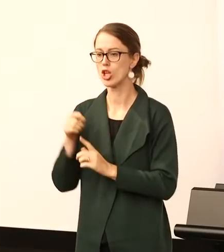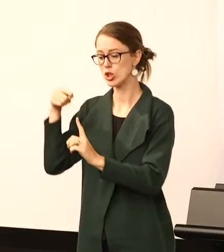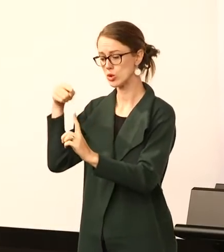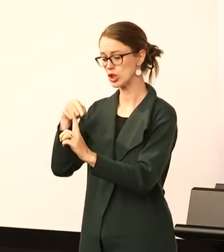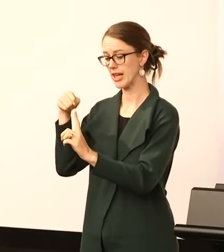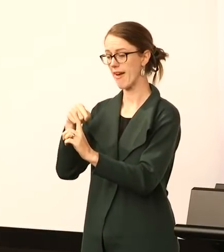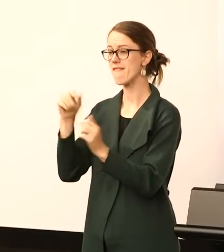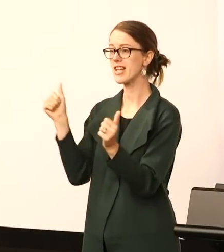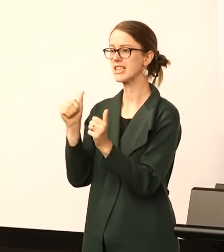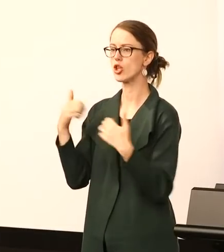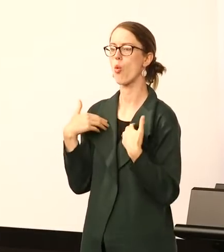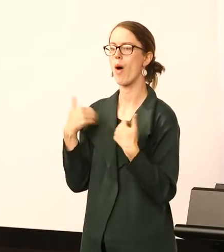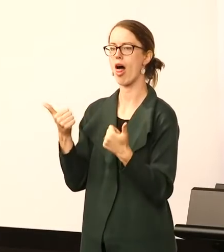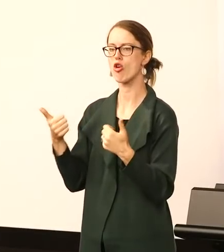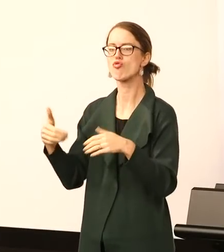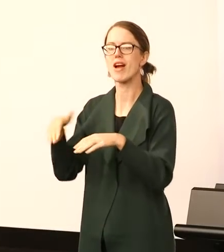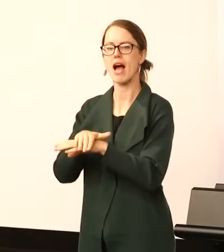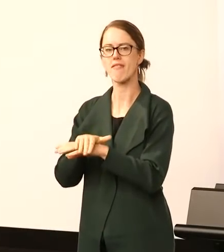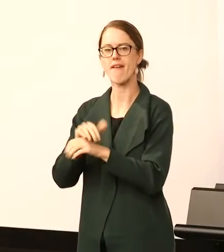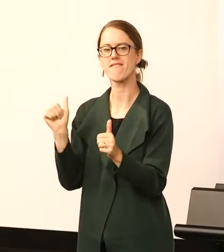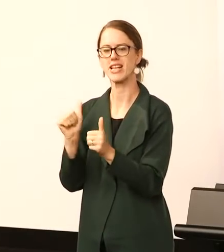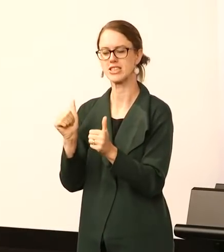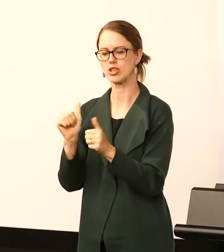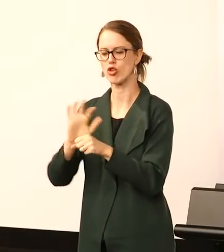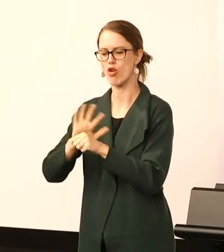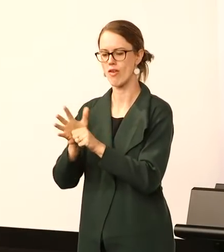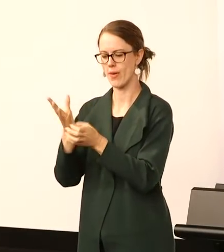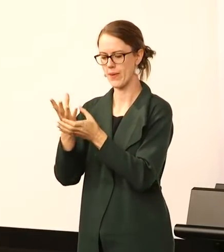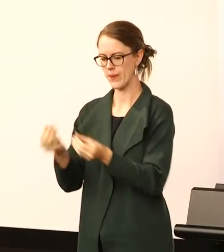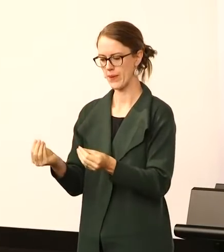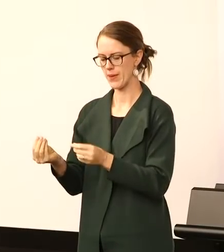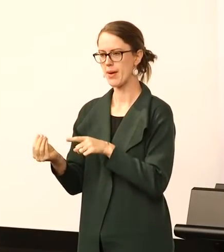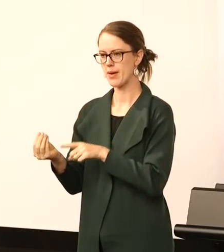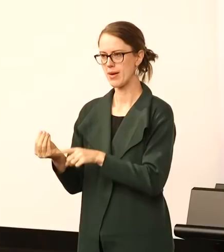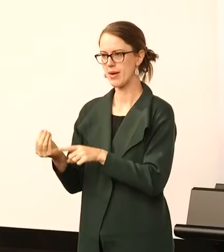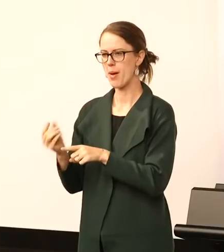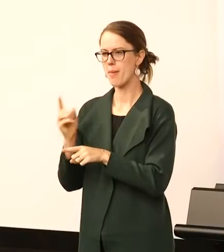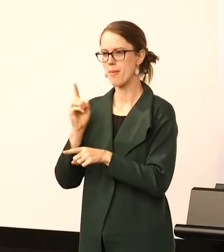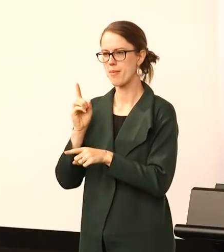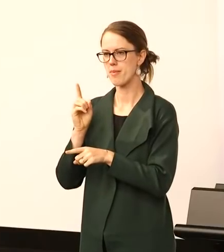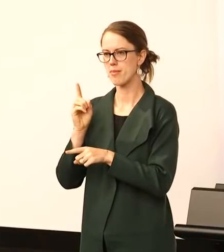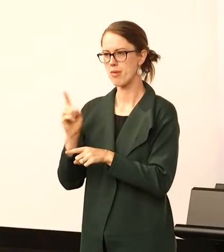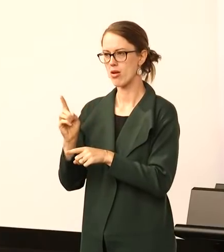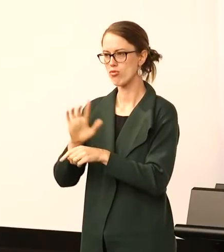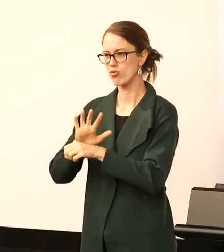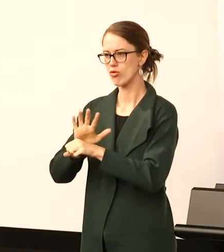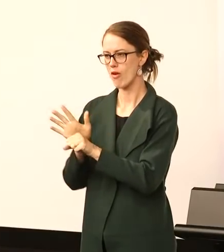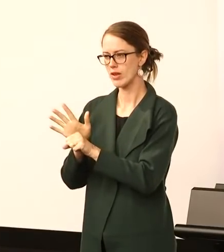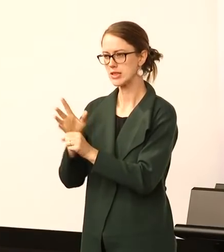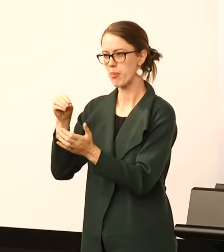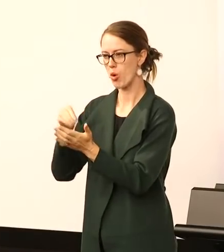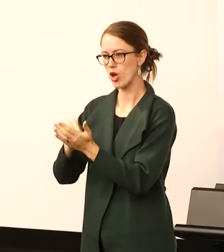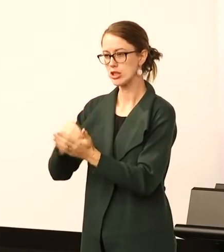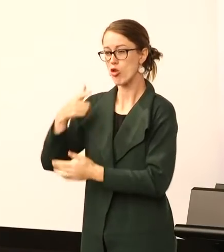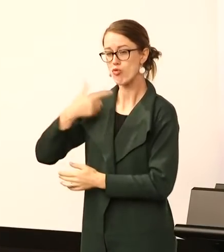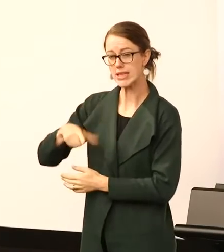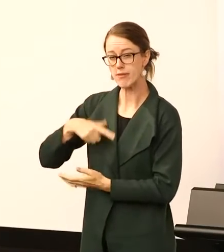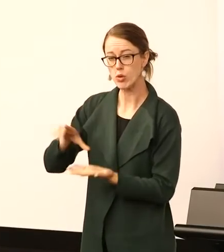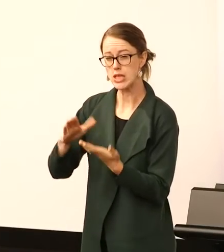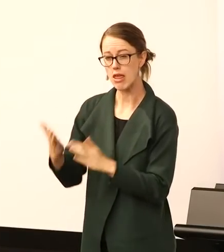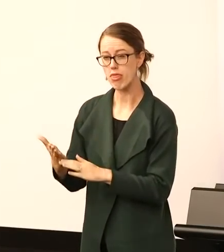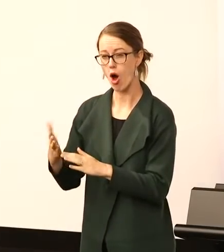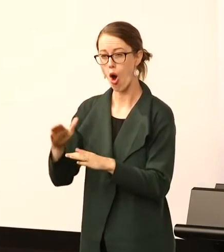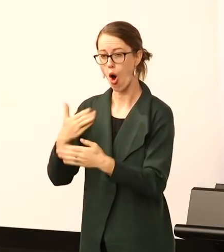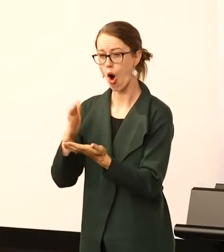as having recovered from COVID-19 at the time of her death, and COVID-19 is not recorded as the primary cause of her death on